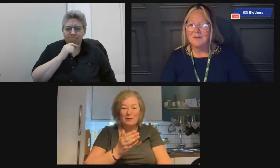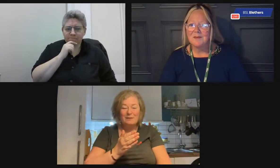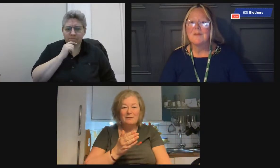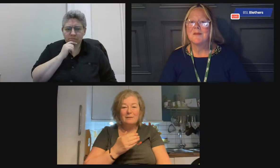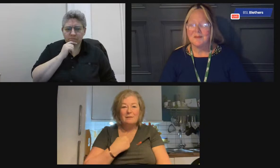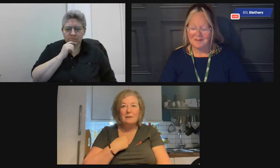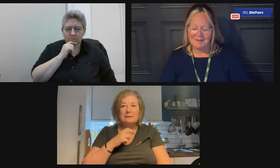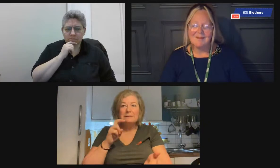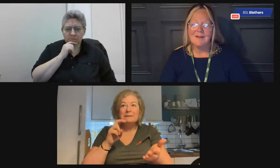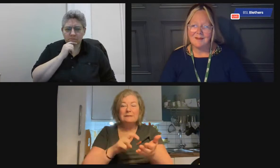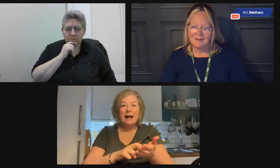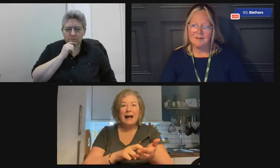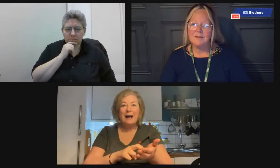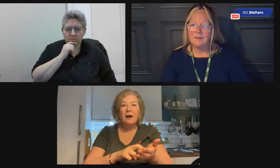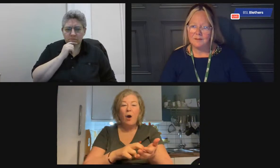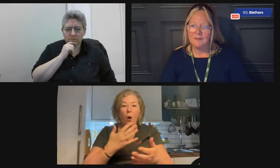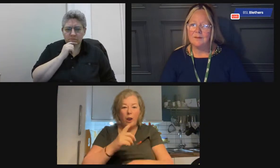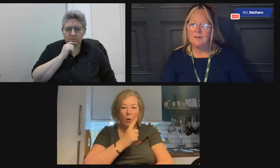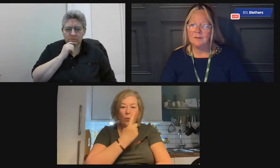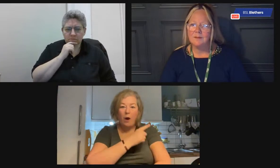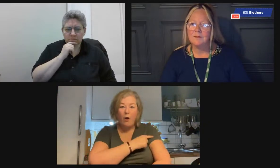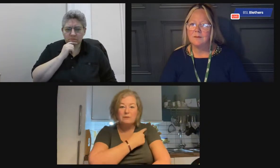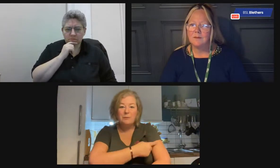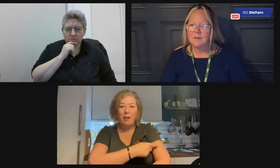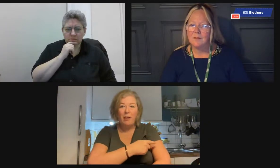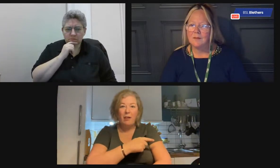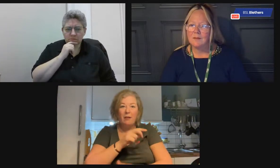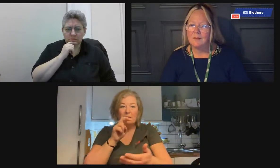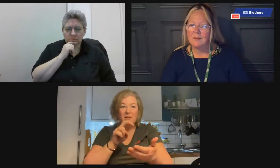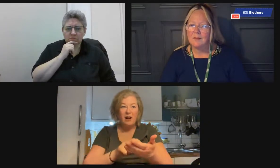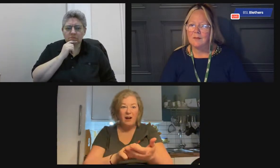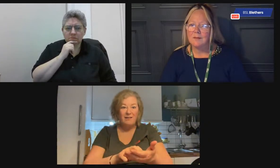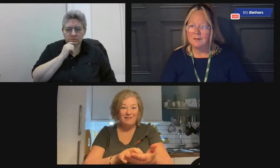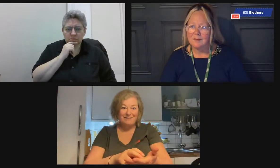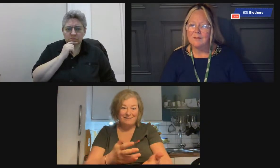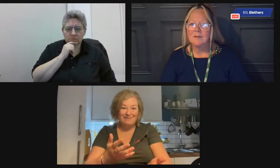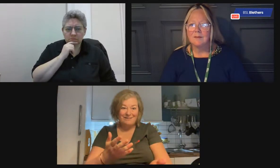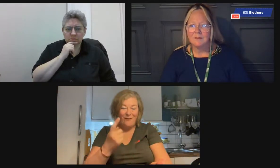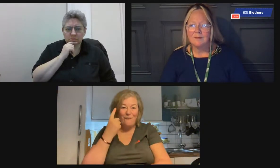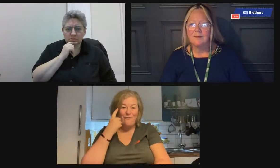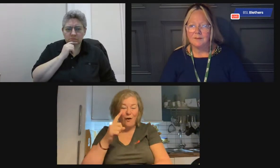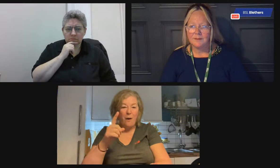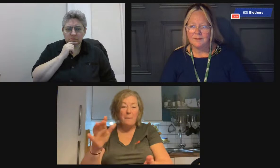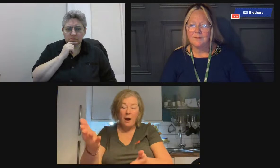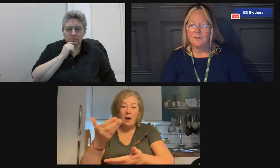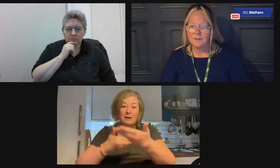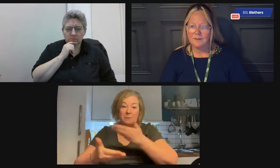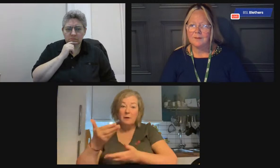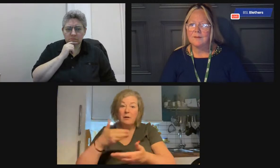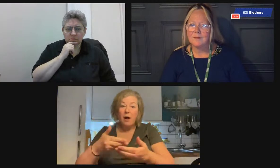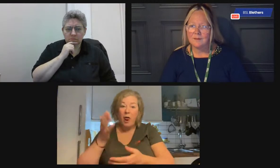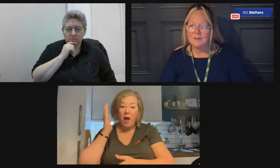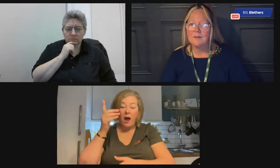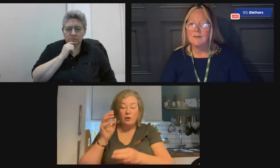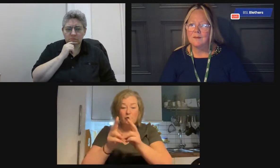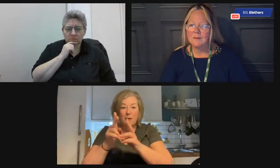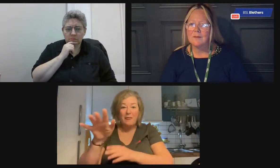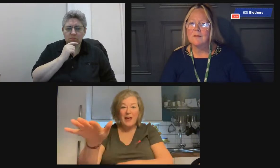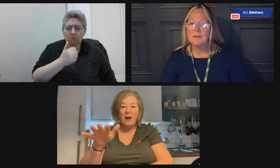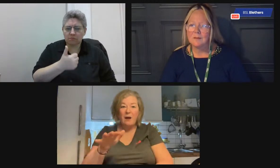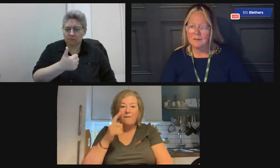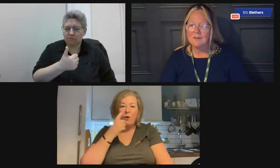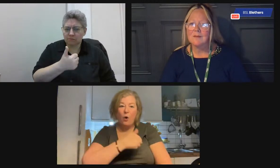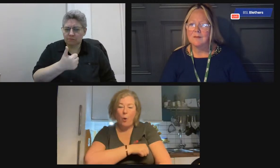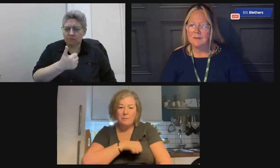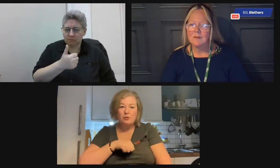had to come, but she wasn't allowed to take her mask off. I think I had to sign something at a hospital. I remember